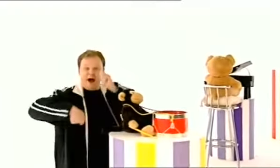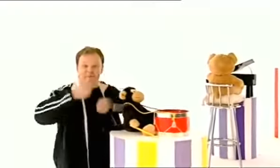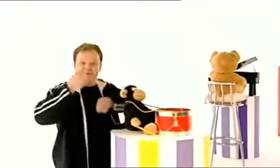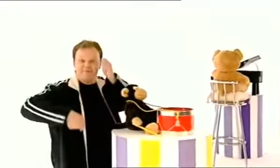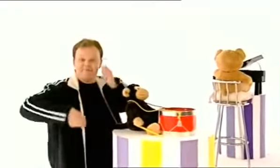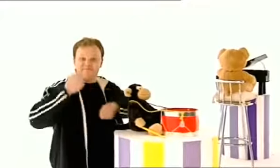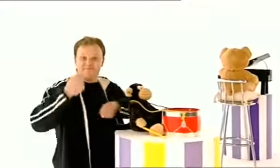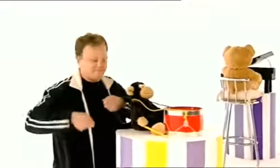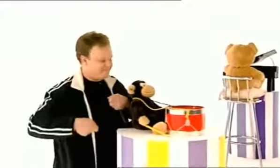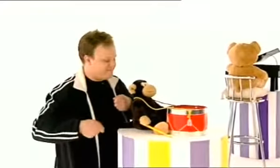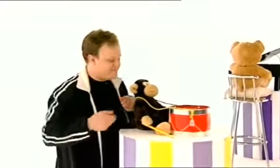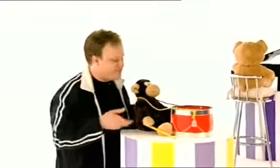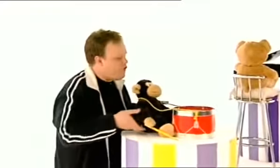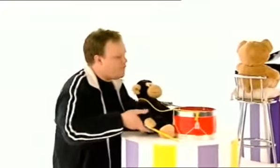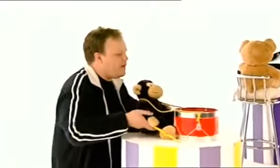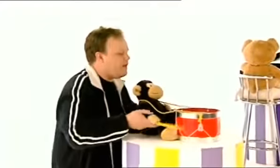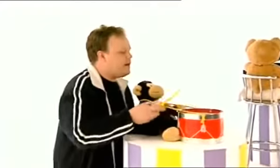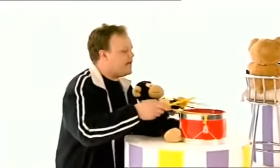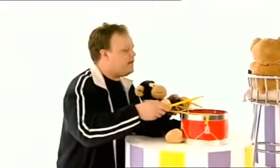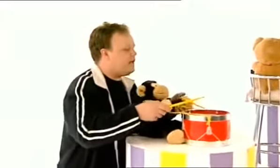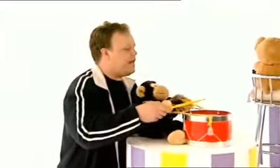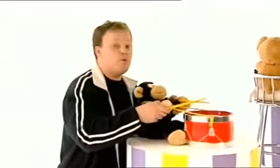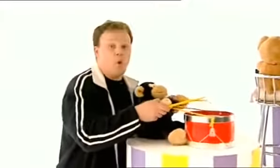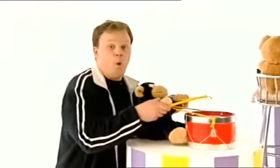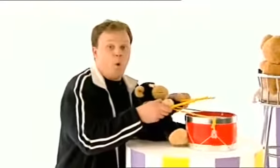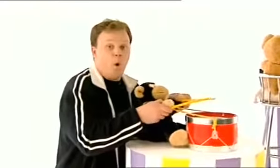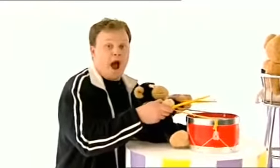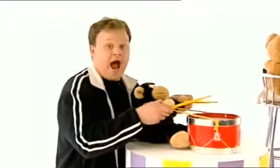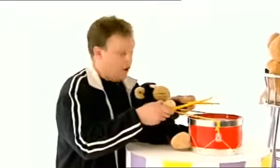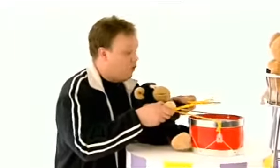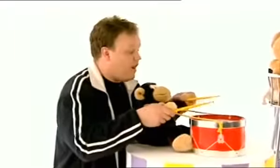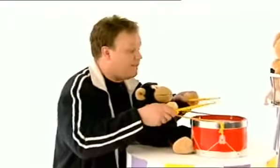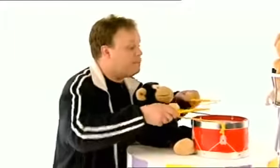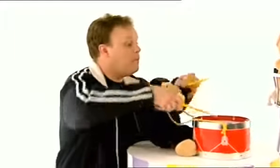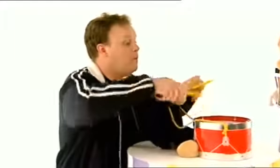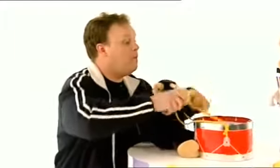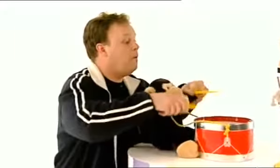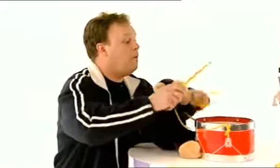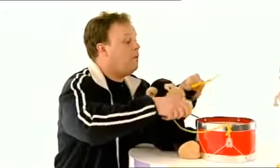drum. Off we go then, Monkey. Ready? All right.